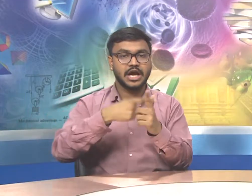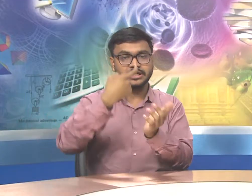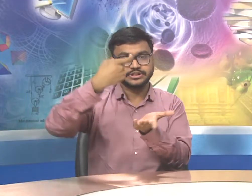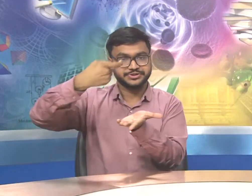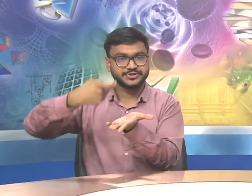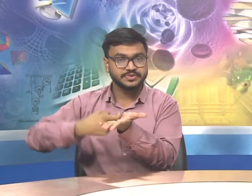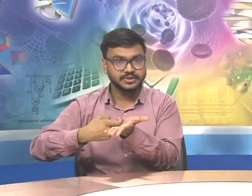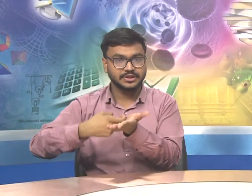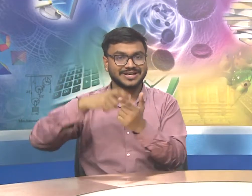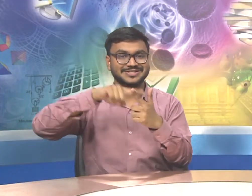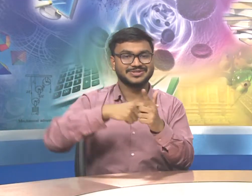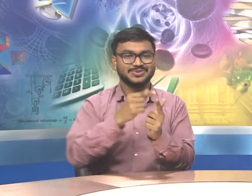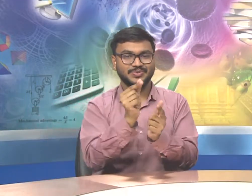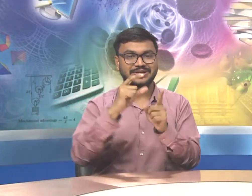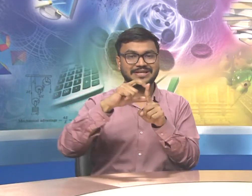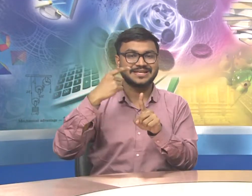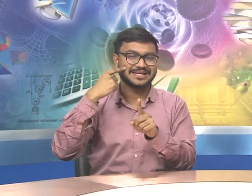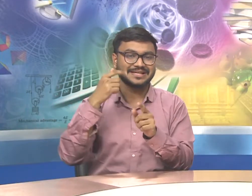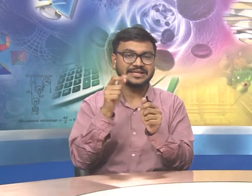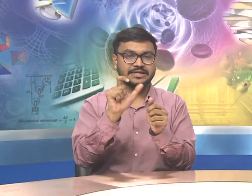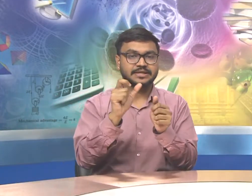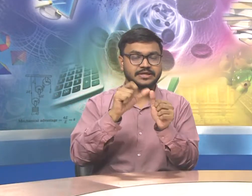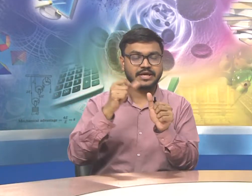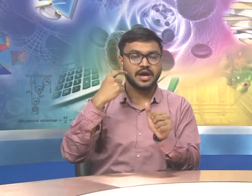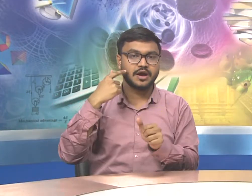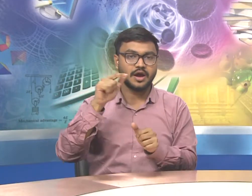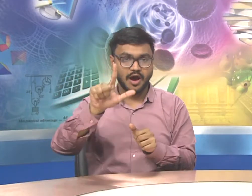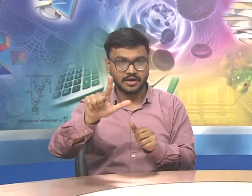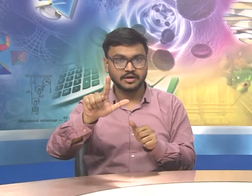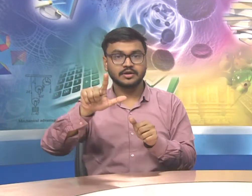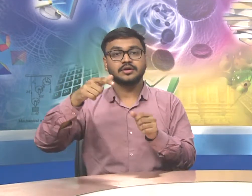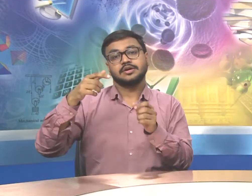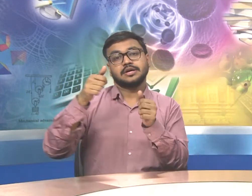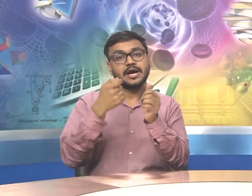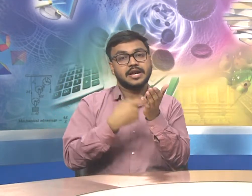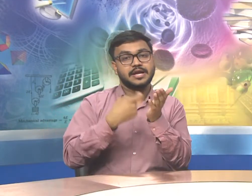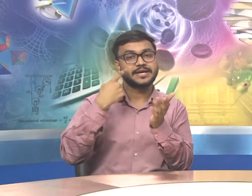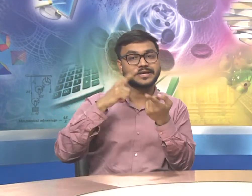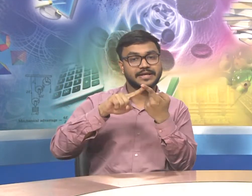This power of the Supreme Court is called judicial review.